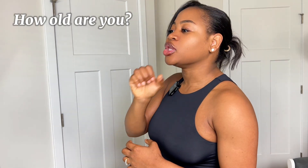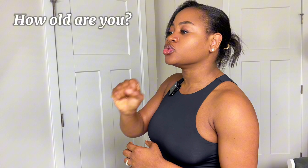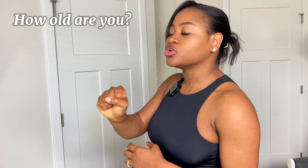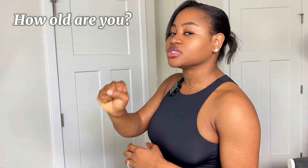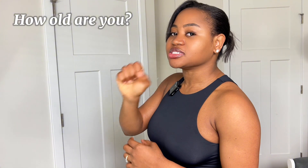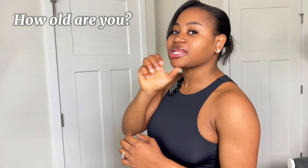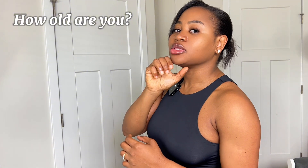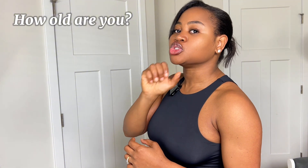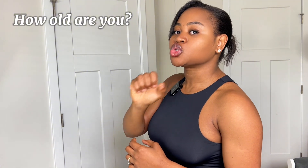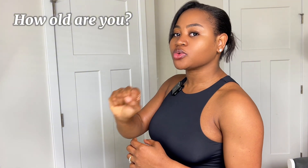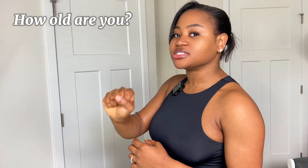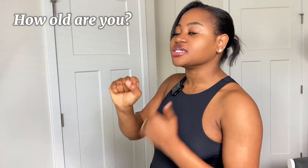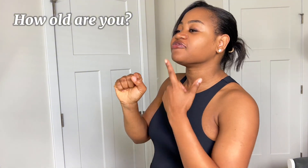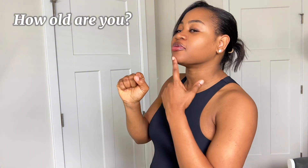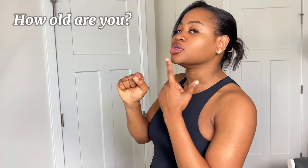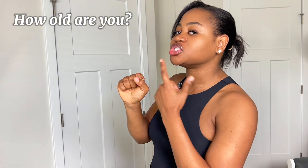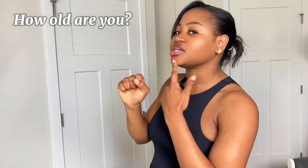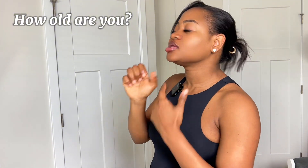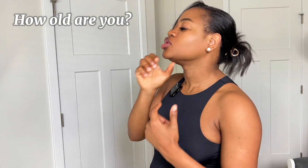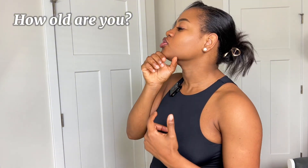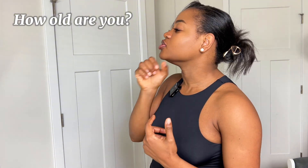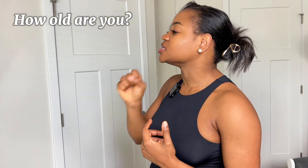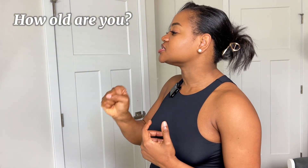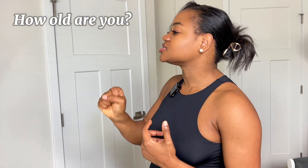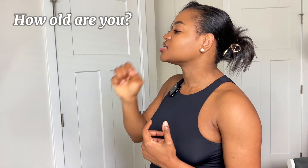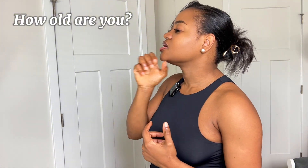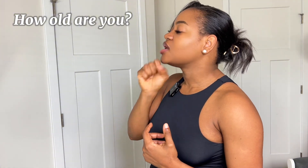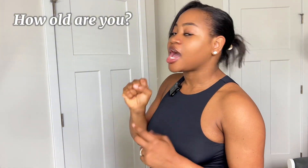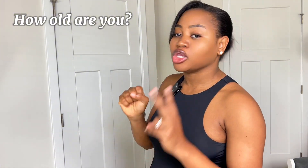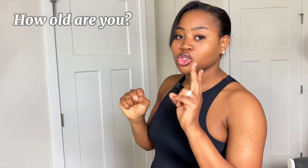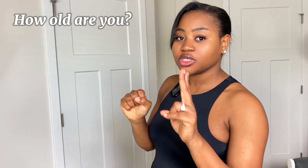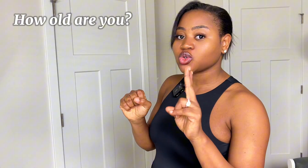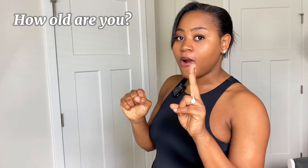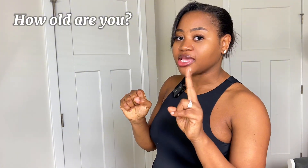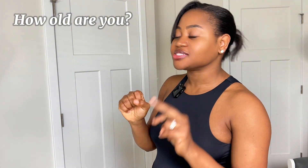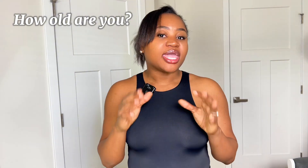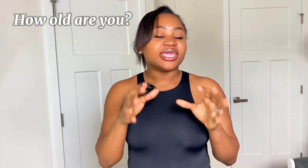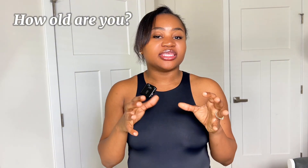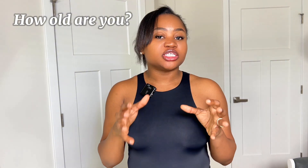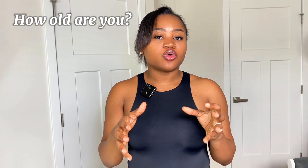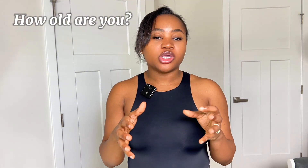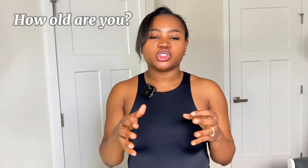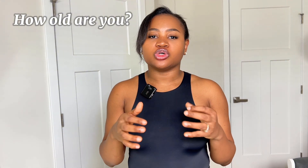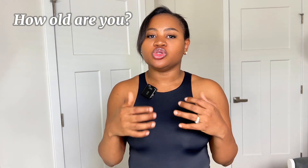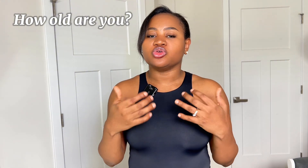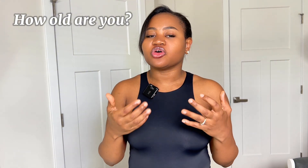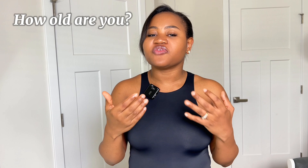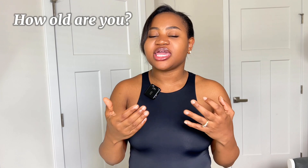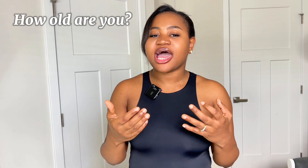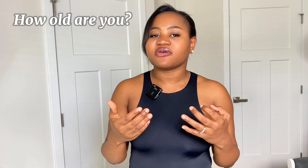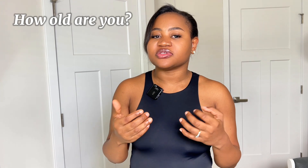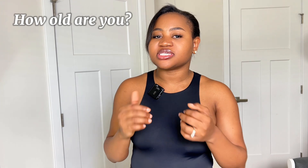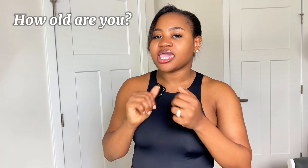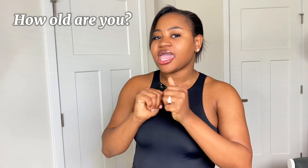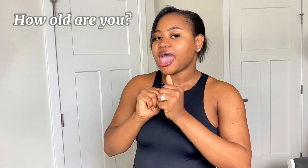you do this like you're squeezing from your chin. You do this, and you do it twice. In this question, you don't really have to say